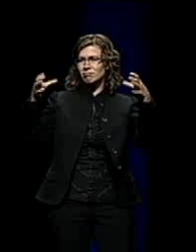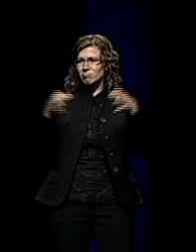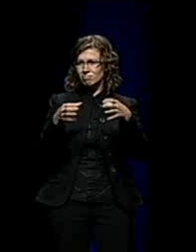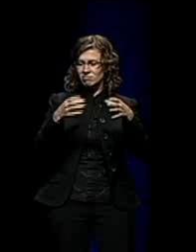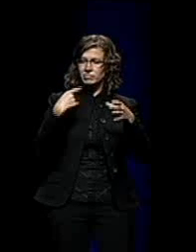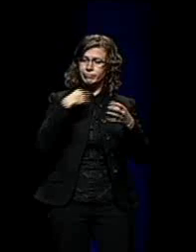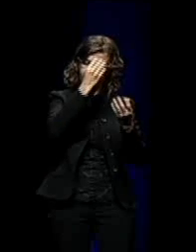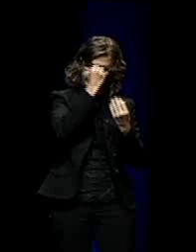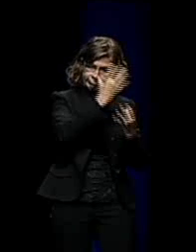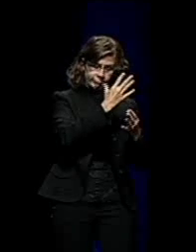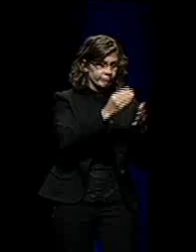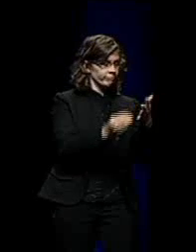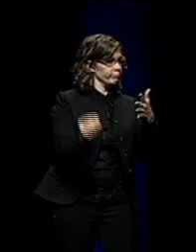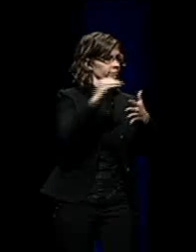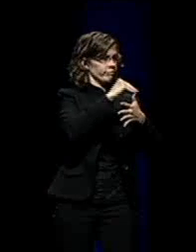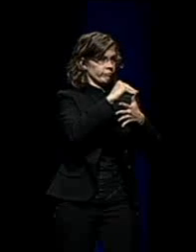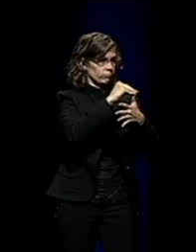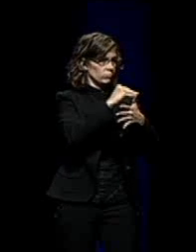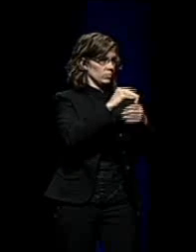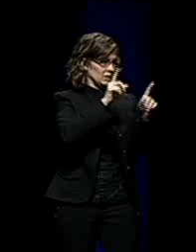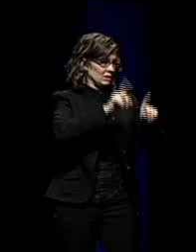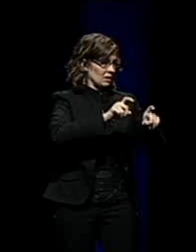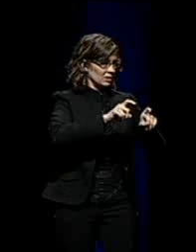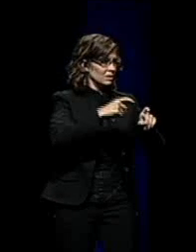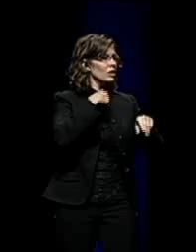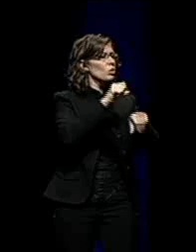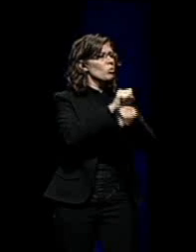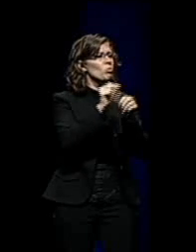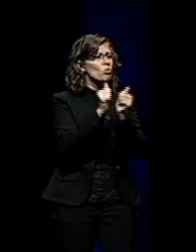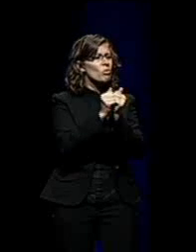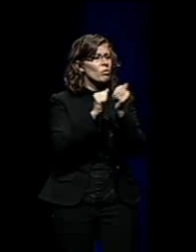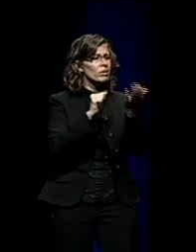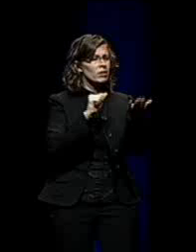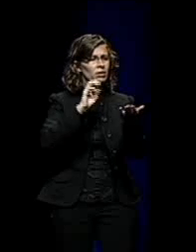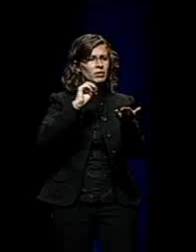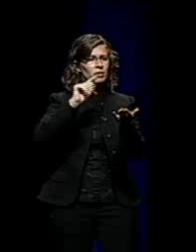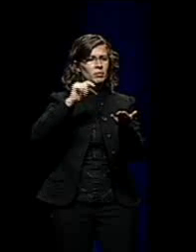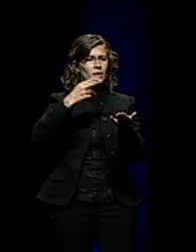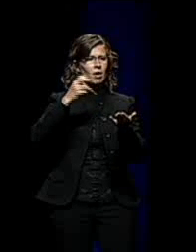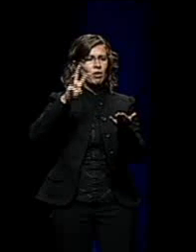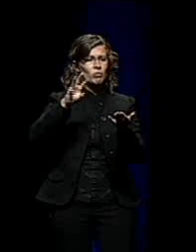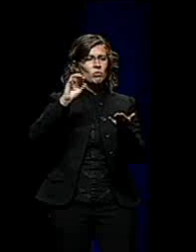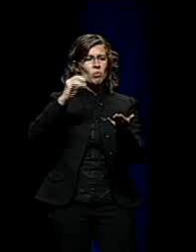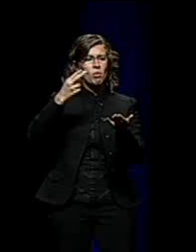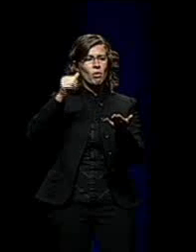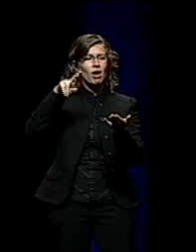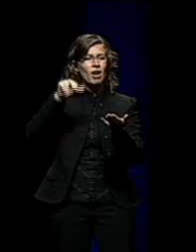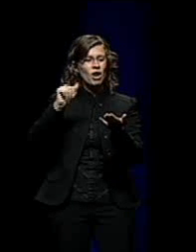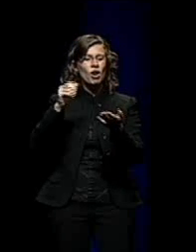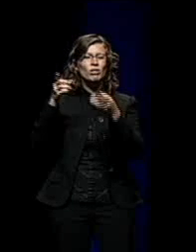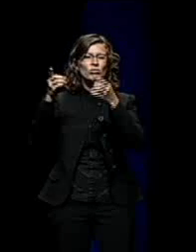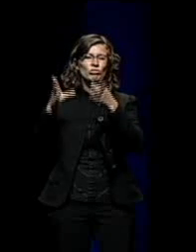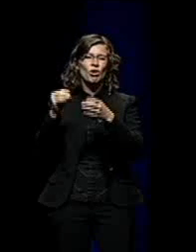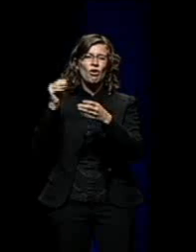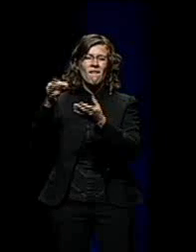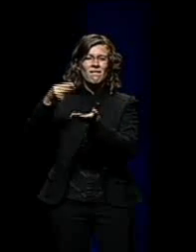with Matthew O'Hara, our Director of Finance and Administration, to ensure that the